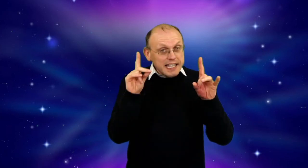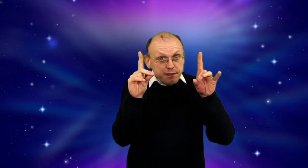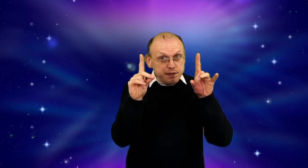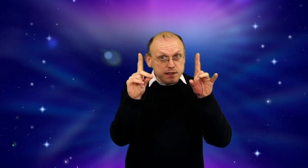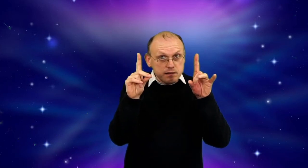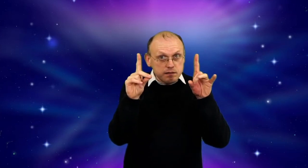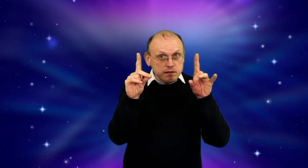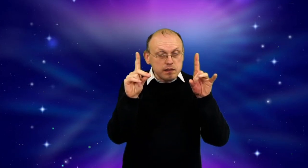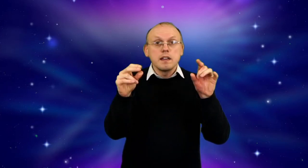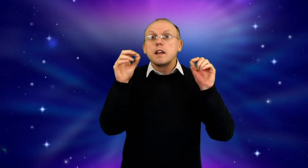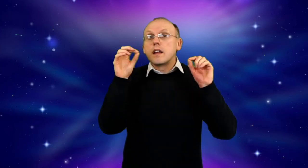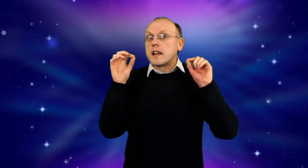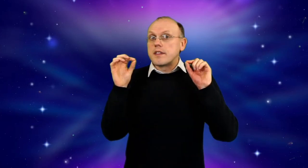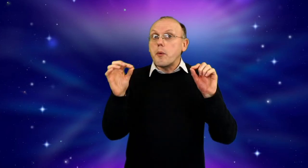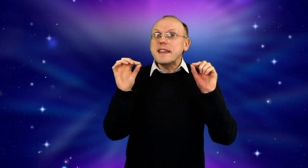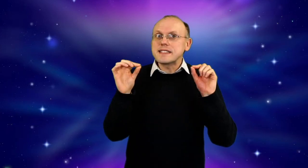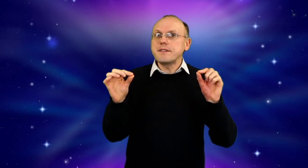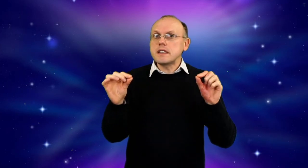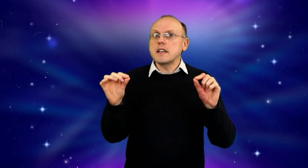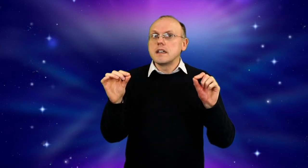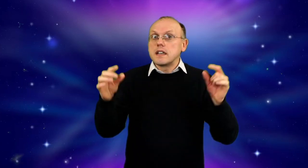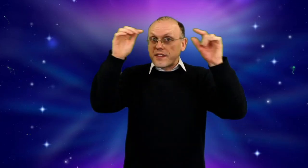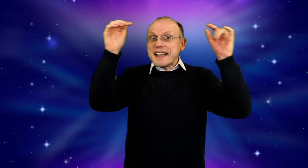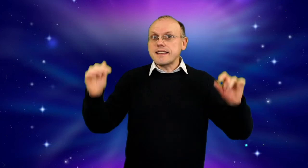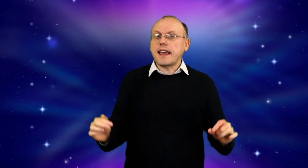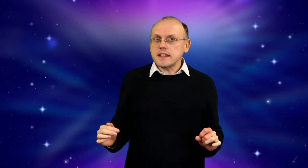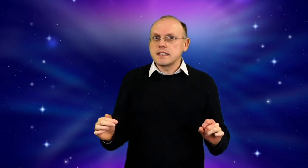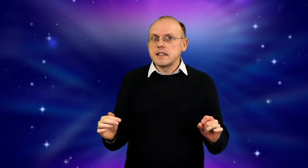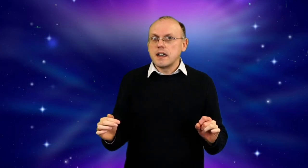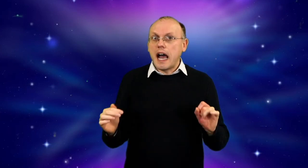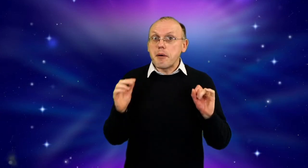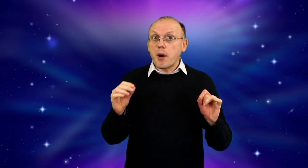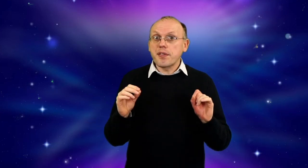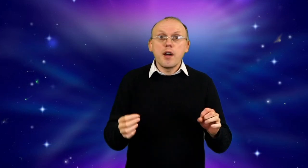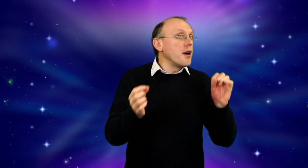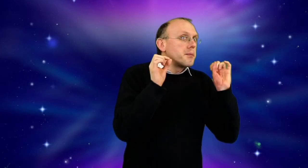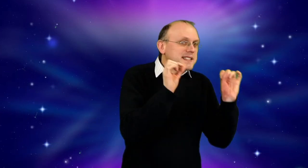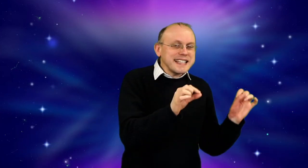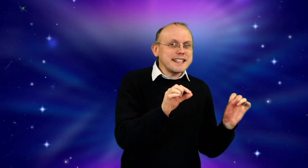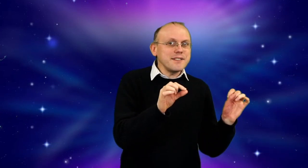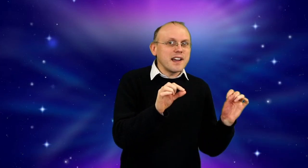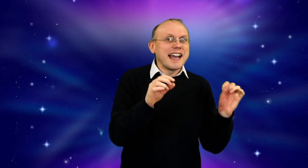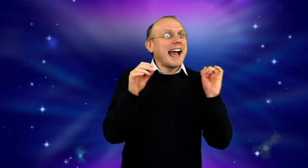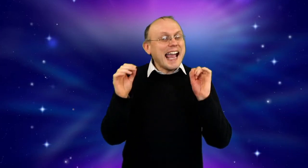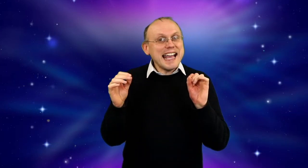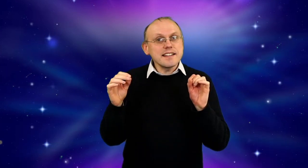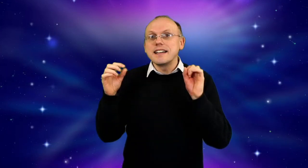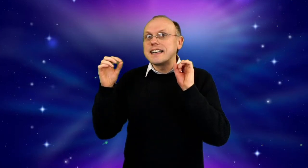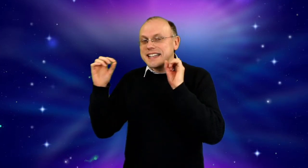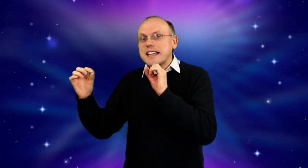if the opinions given in that text are both positive and